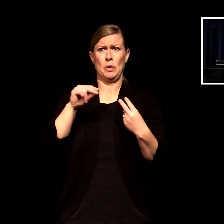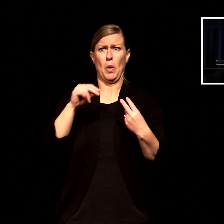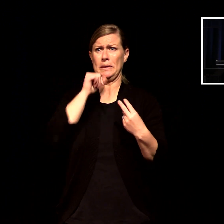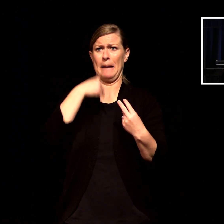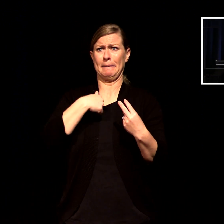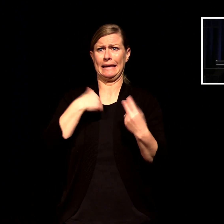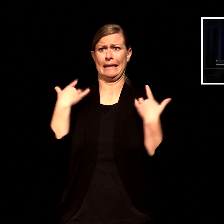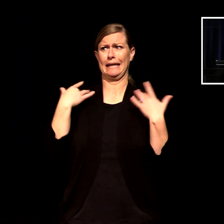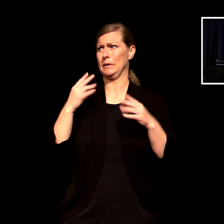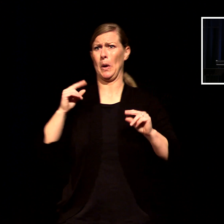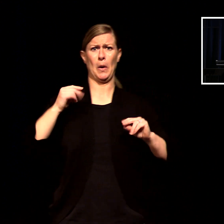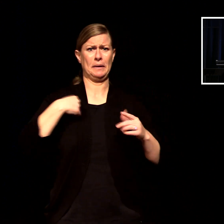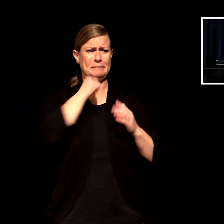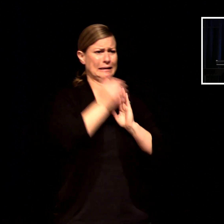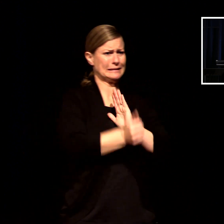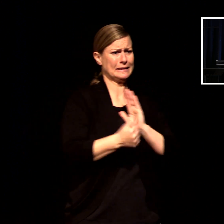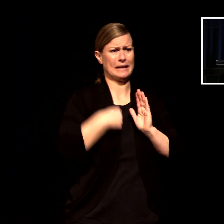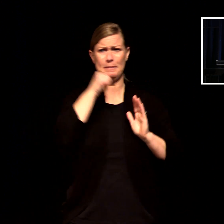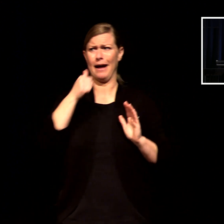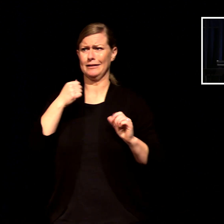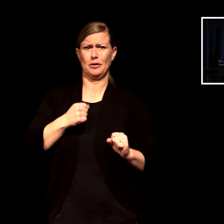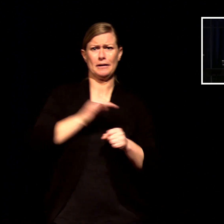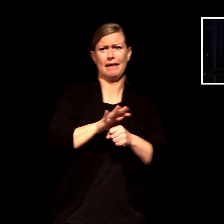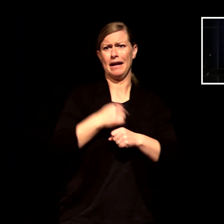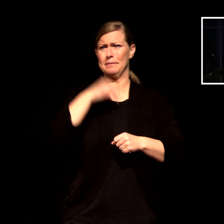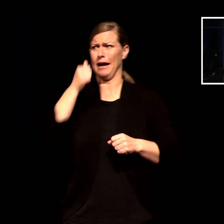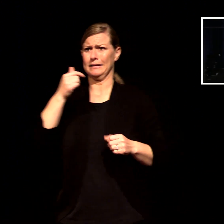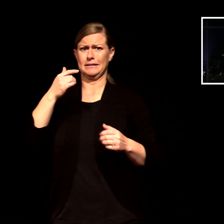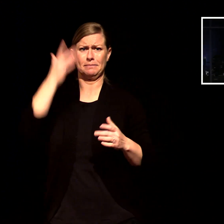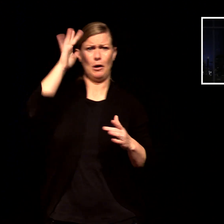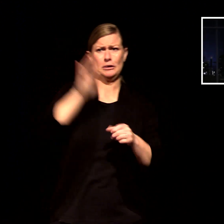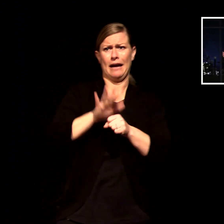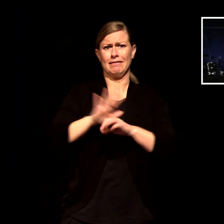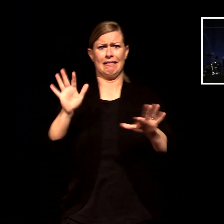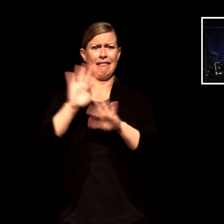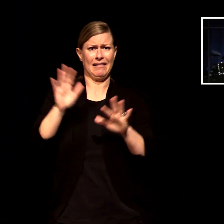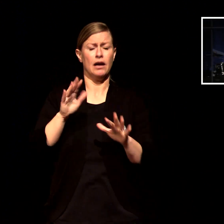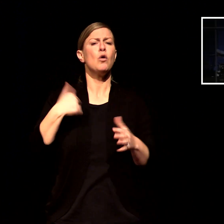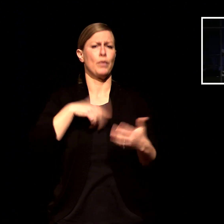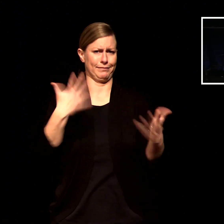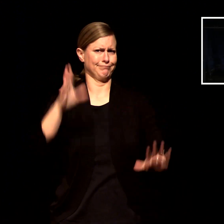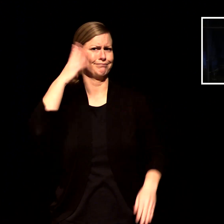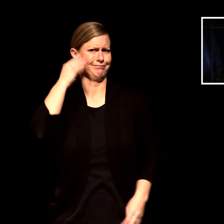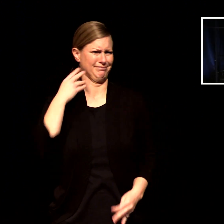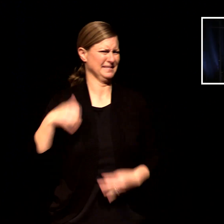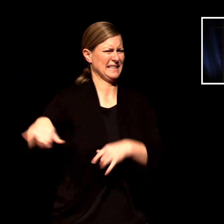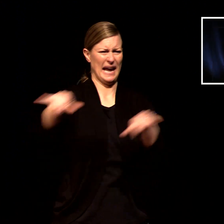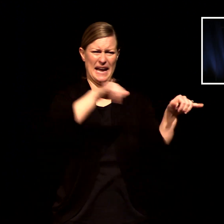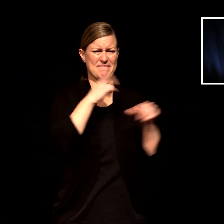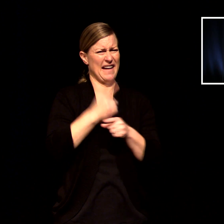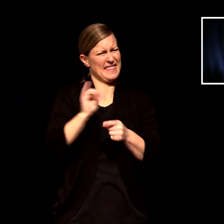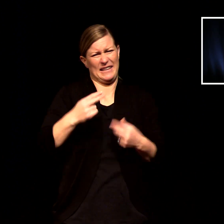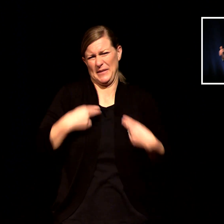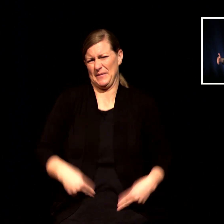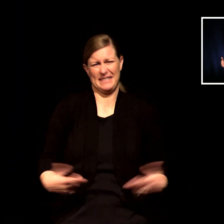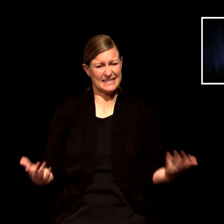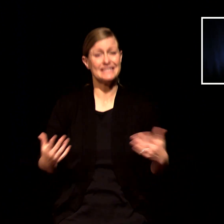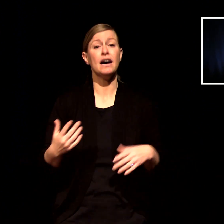i'm not gonna do that you're not asking that of me those are the moments the first mission trip i ever led i took rural pennsylvania